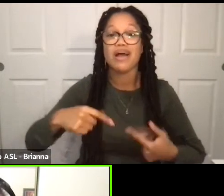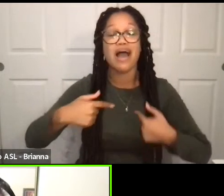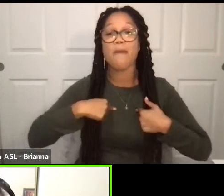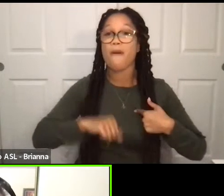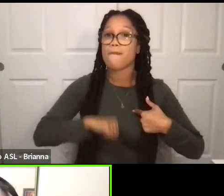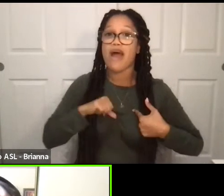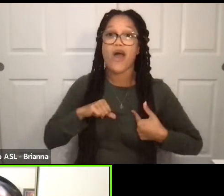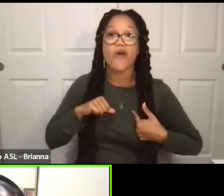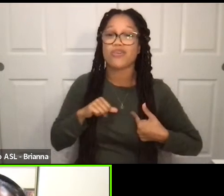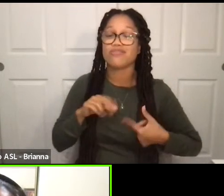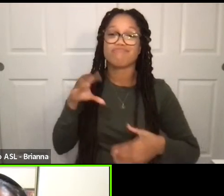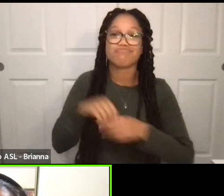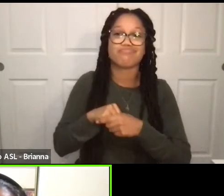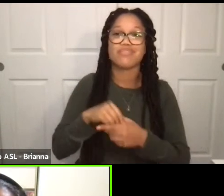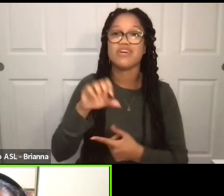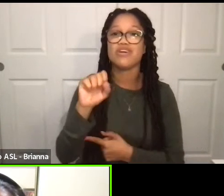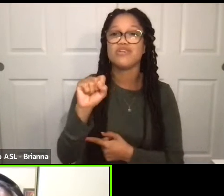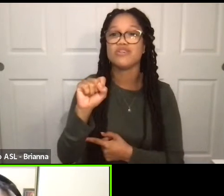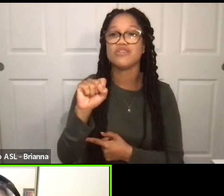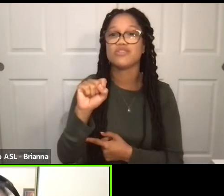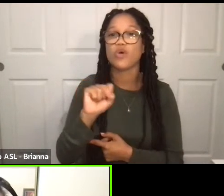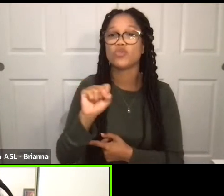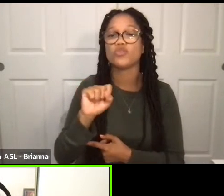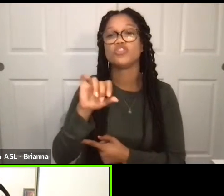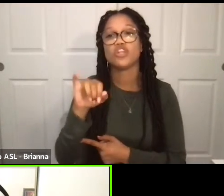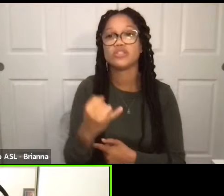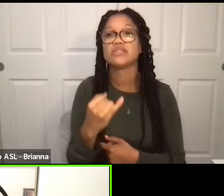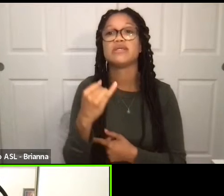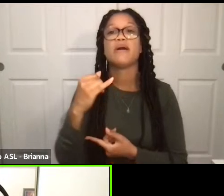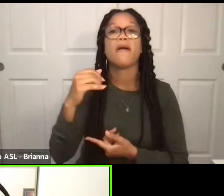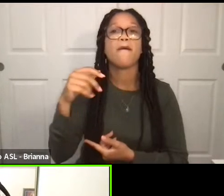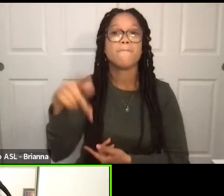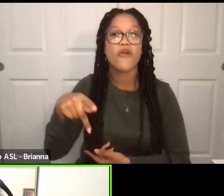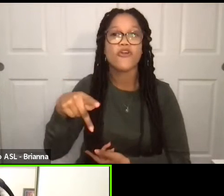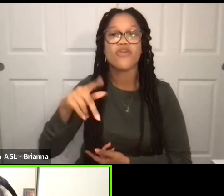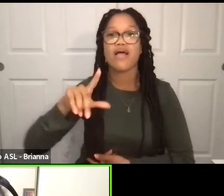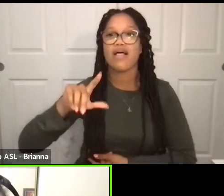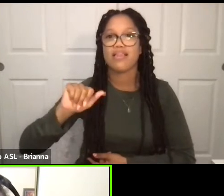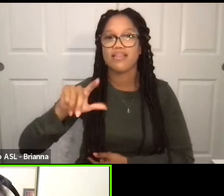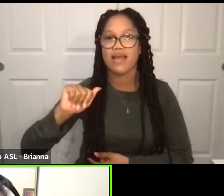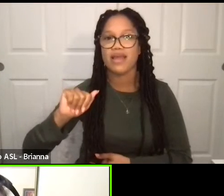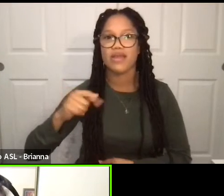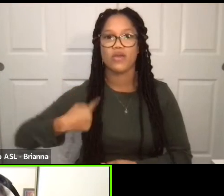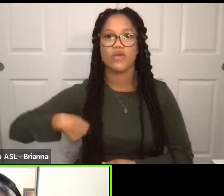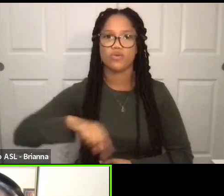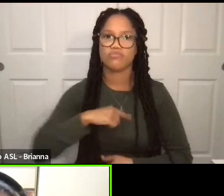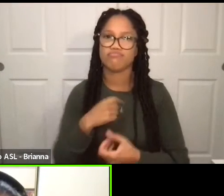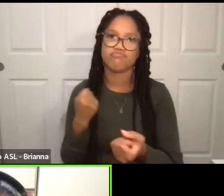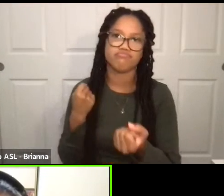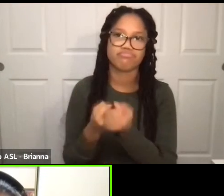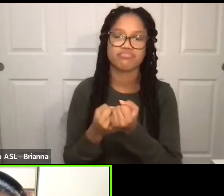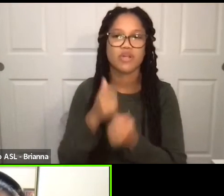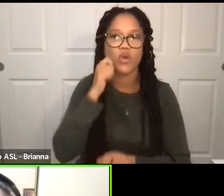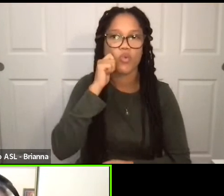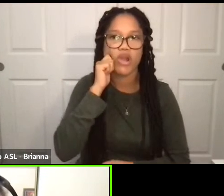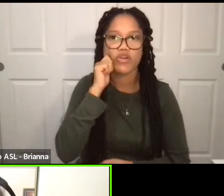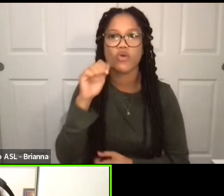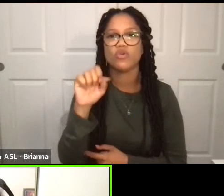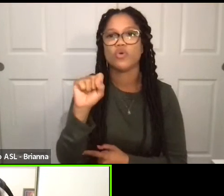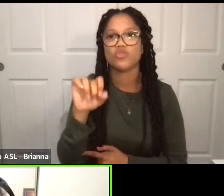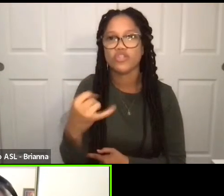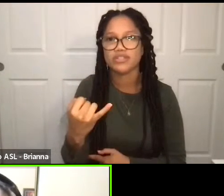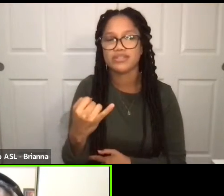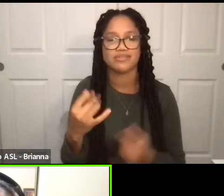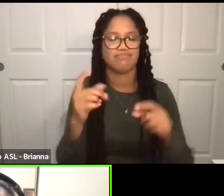Los Angeles. We connect, invest, and expand communities advancing racial and social justice. Do that in